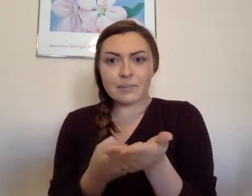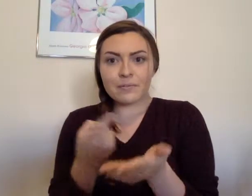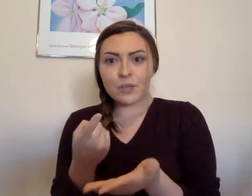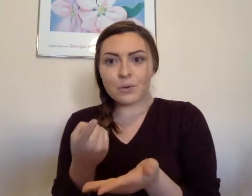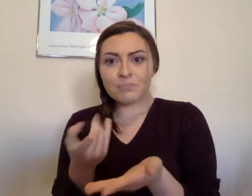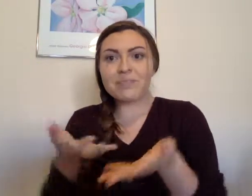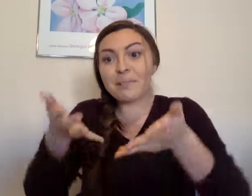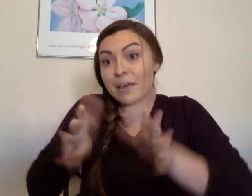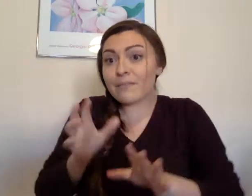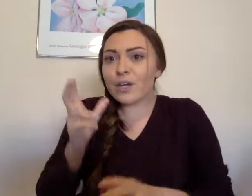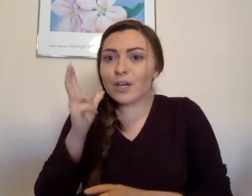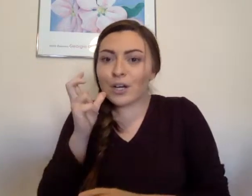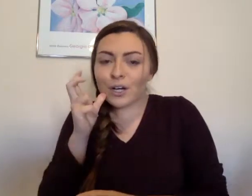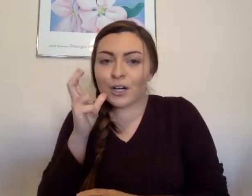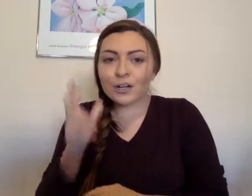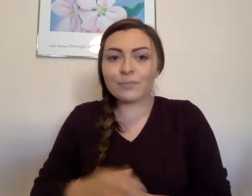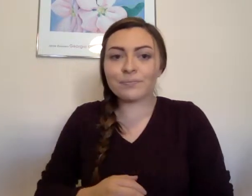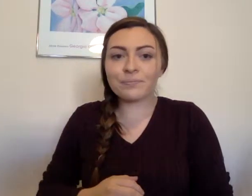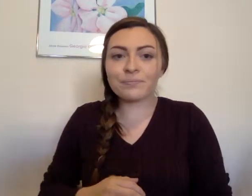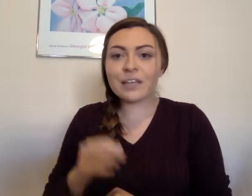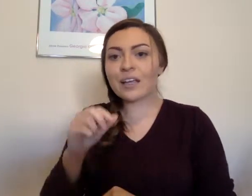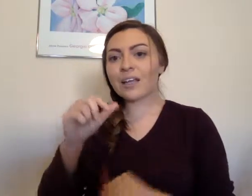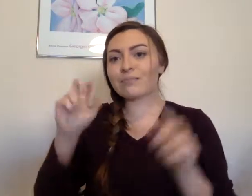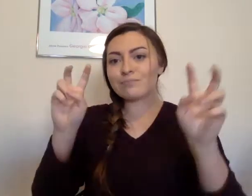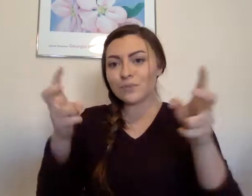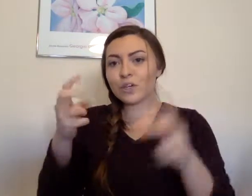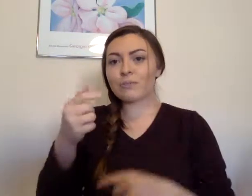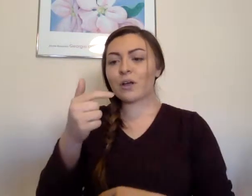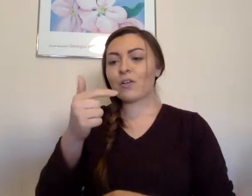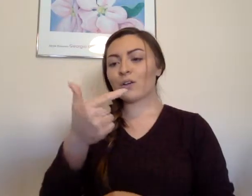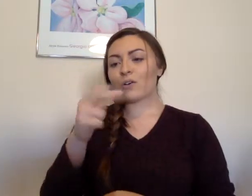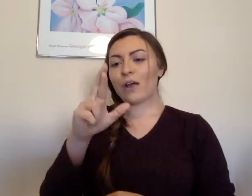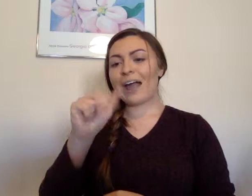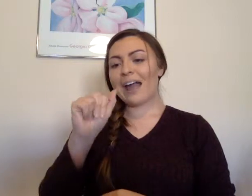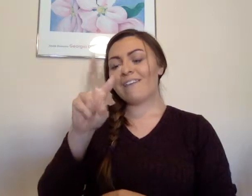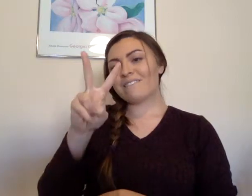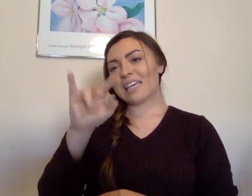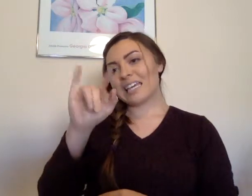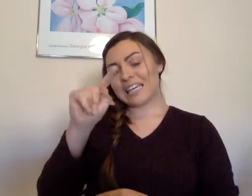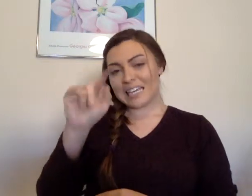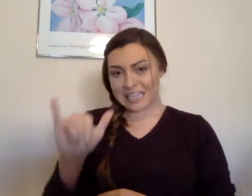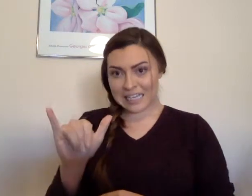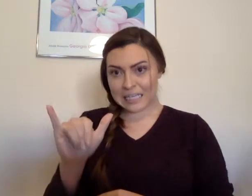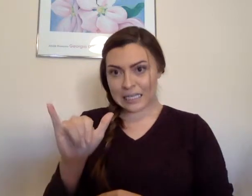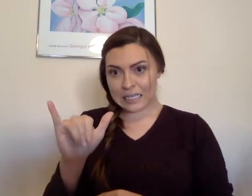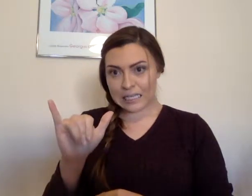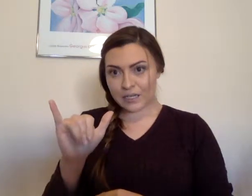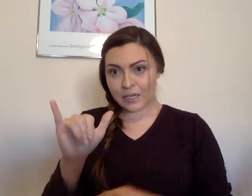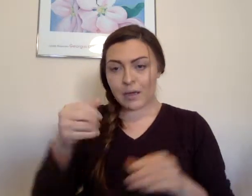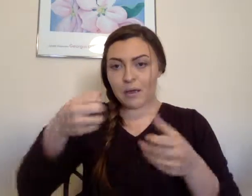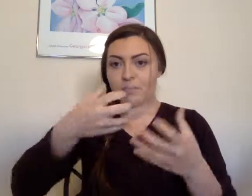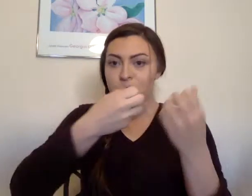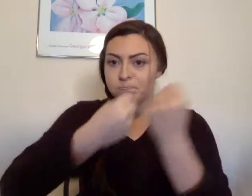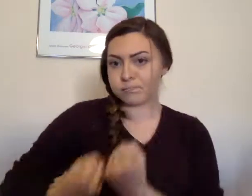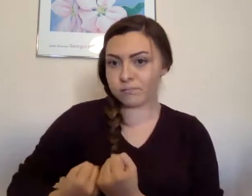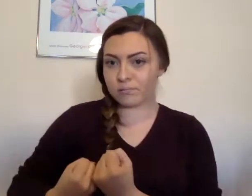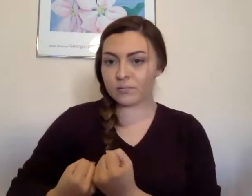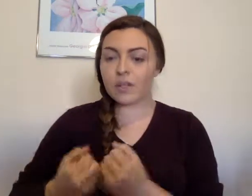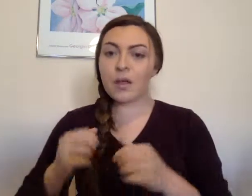scientific term. It's called gravity. You heard of that one? It pulls down on us really well. And during